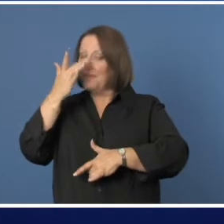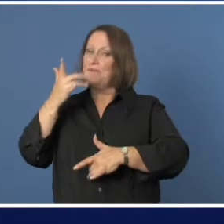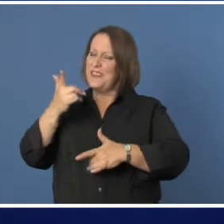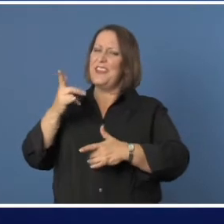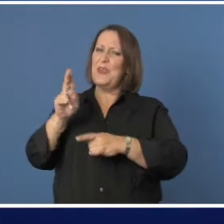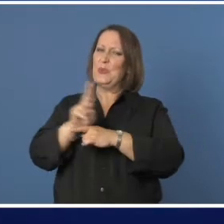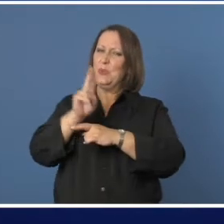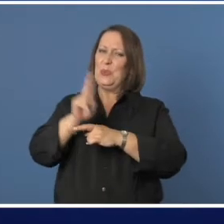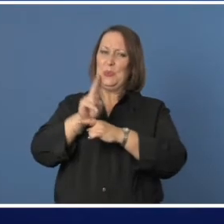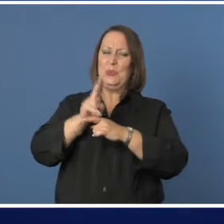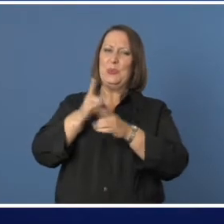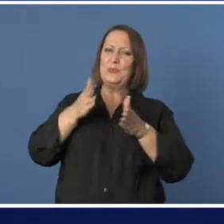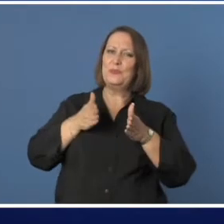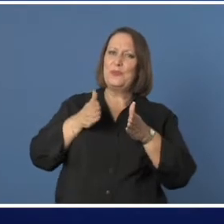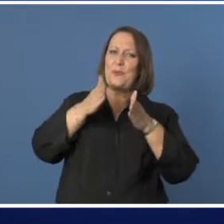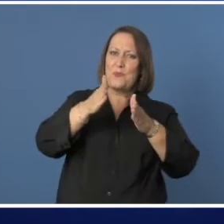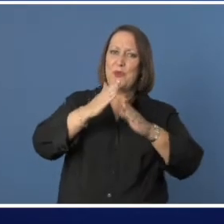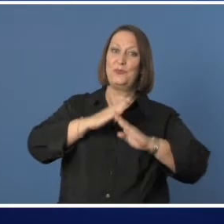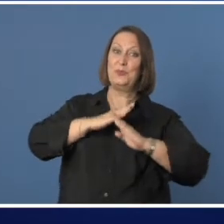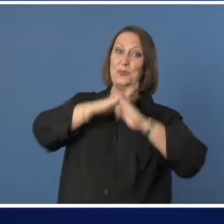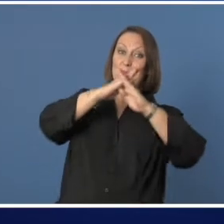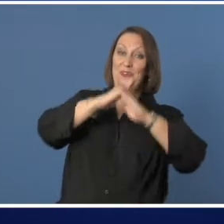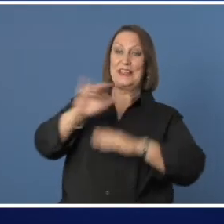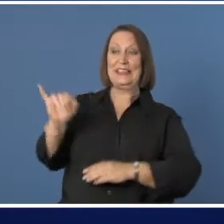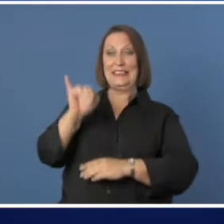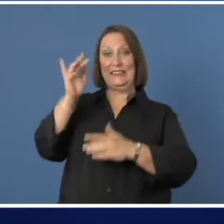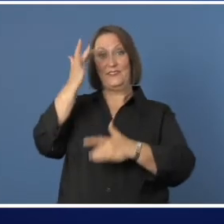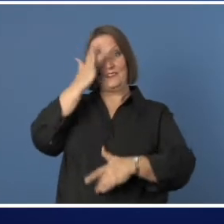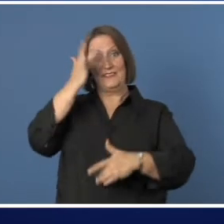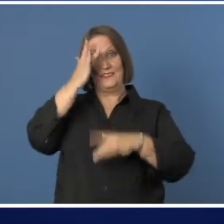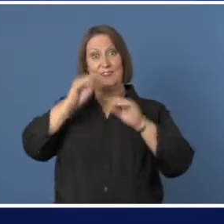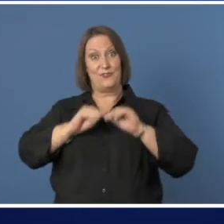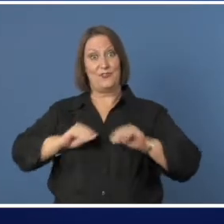intended to stop the spread of infectious disease.